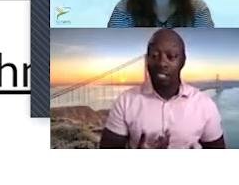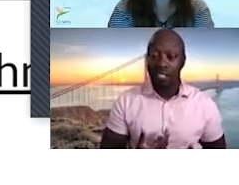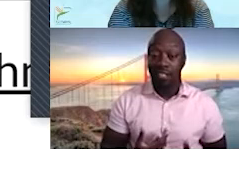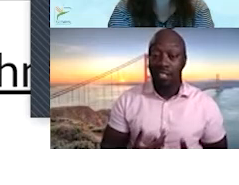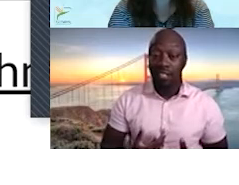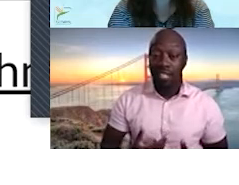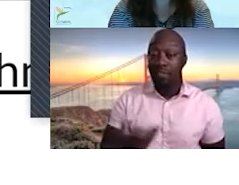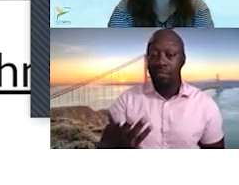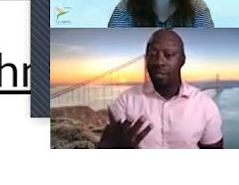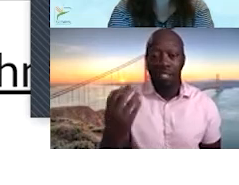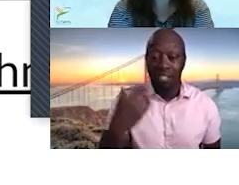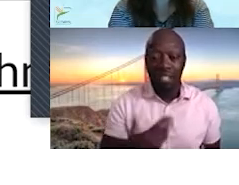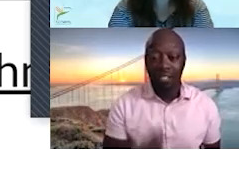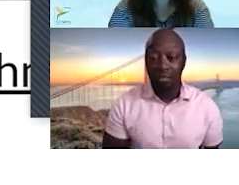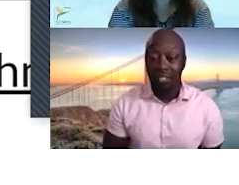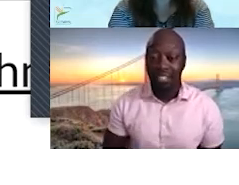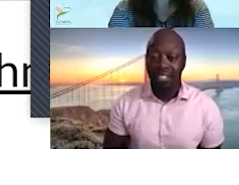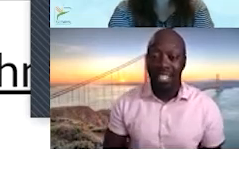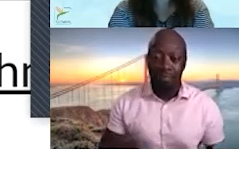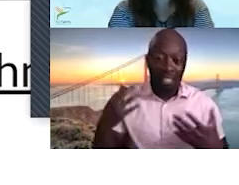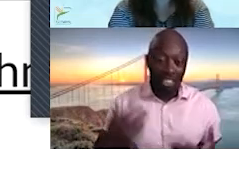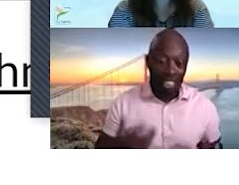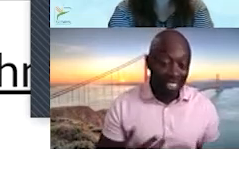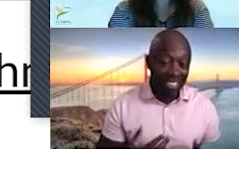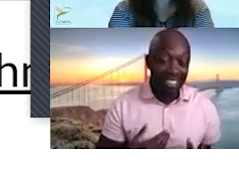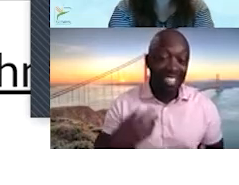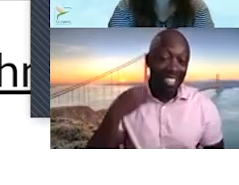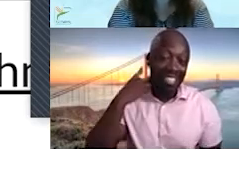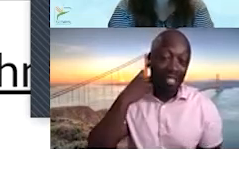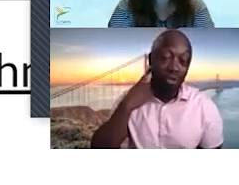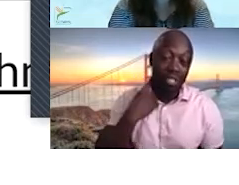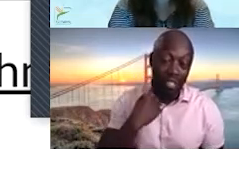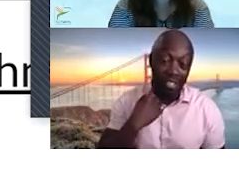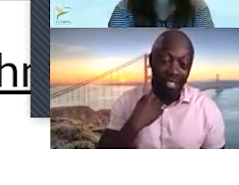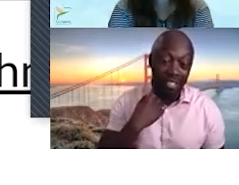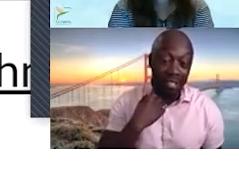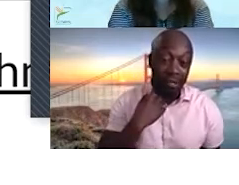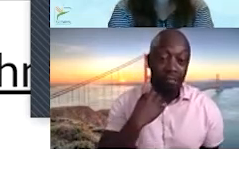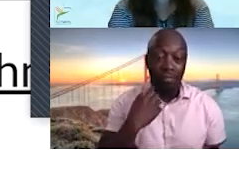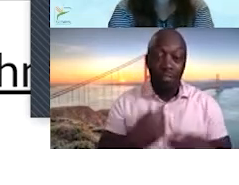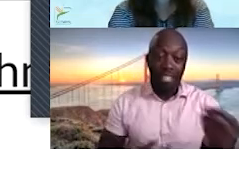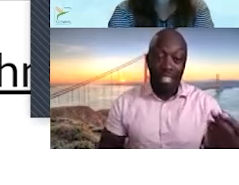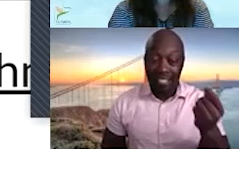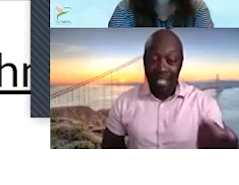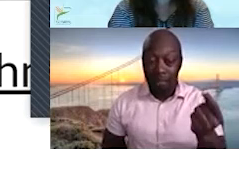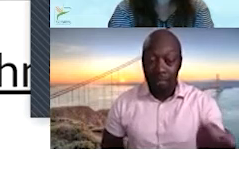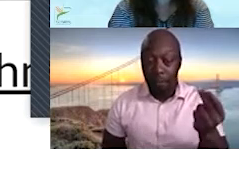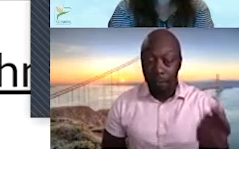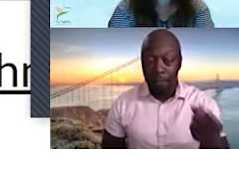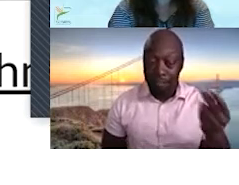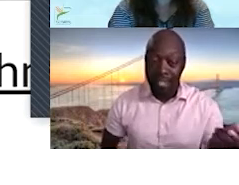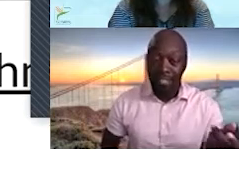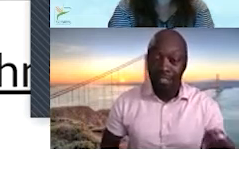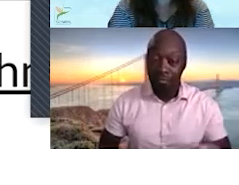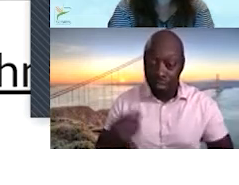sick. Even when they're toddlers of 1 year, they get meningitis, and then they lose their hearing. But if you already had a step up